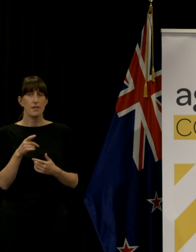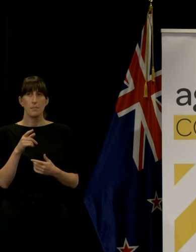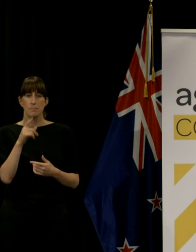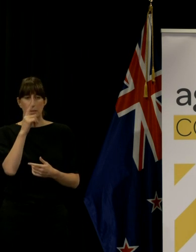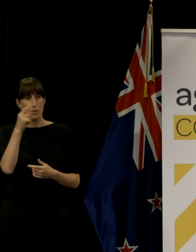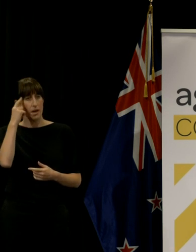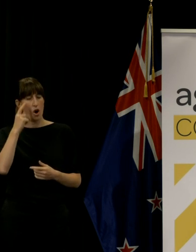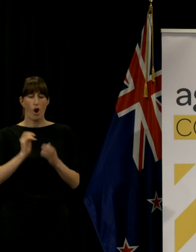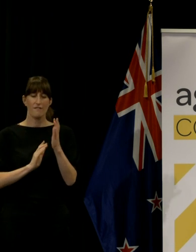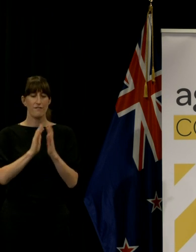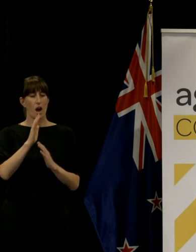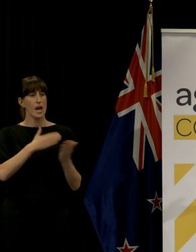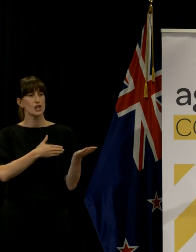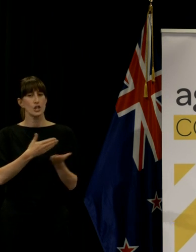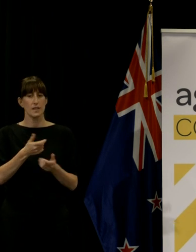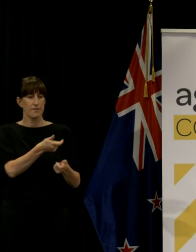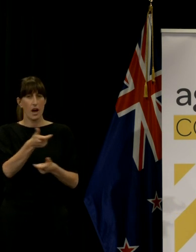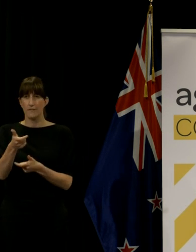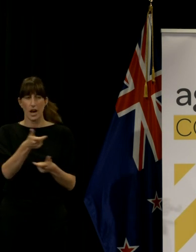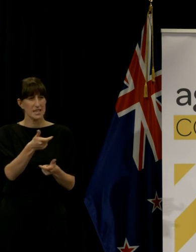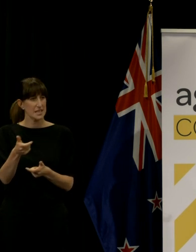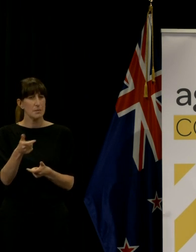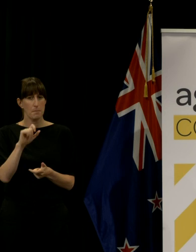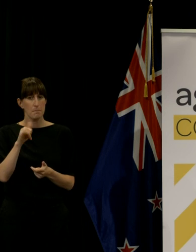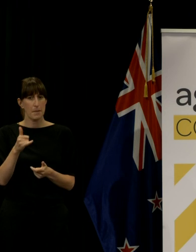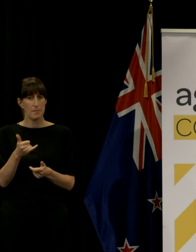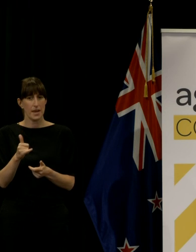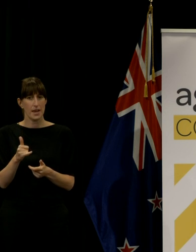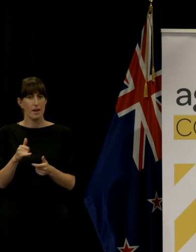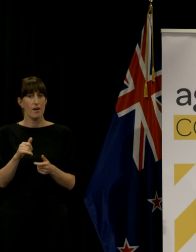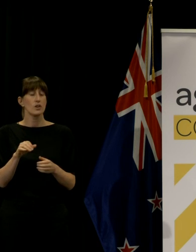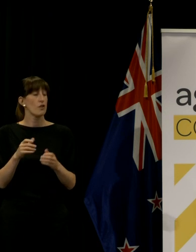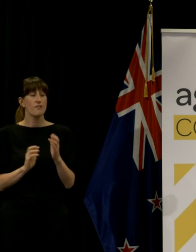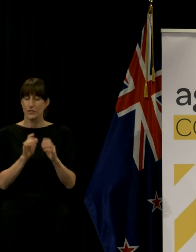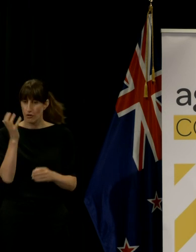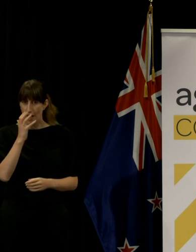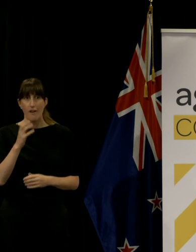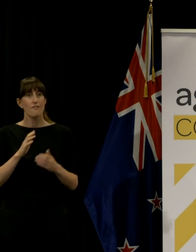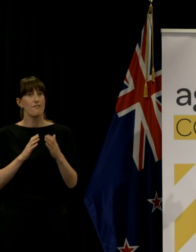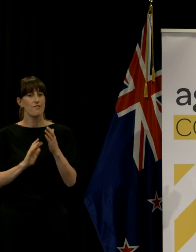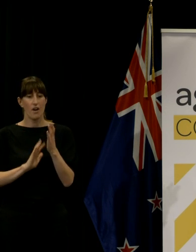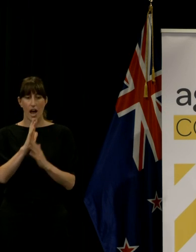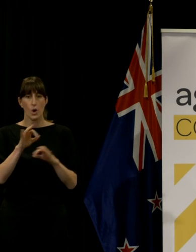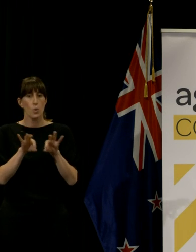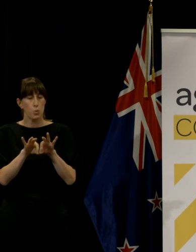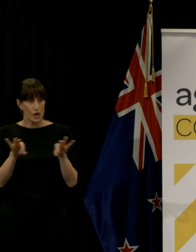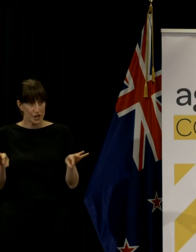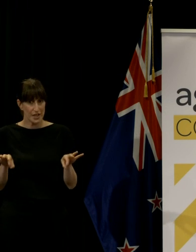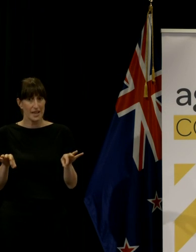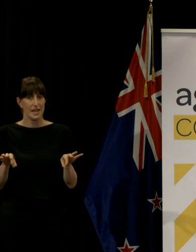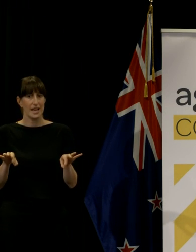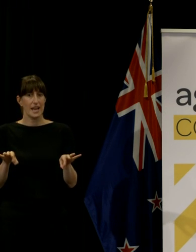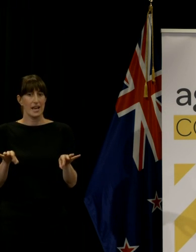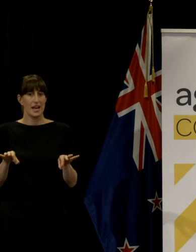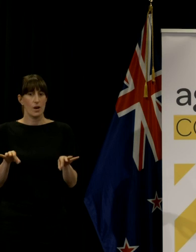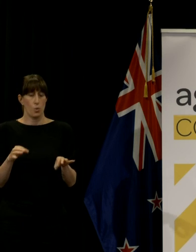you're reviewing or looking into? So yes, we will look into that. Obviously, keeping warm and safe during winter is an essential